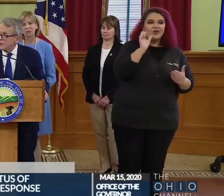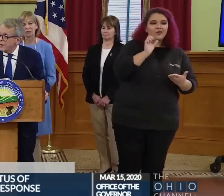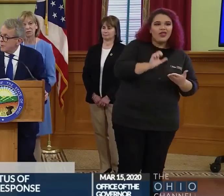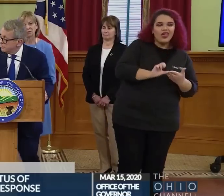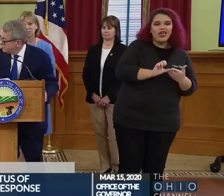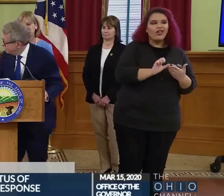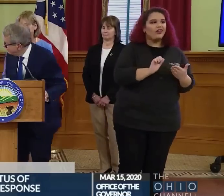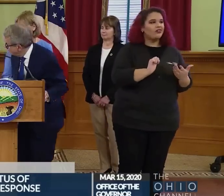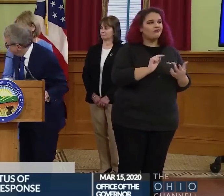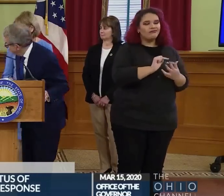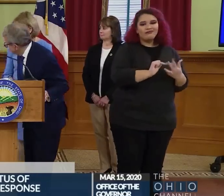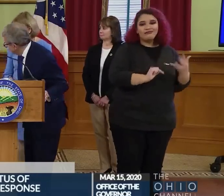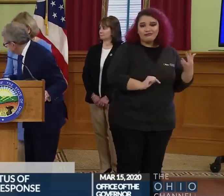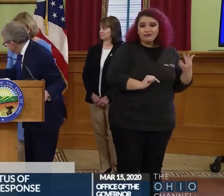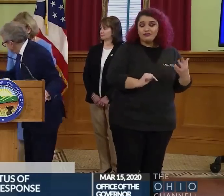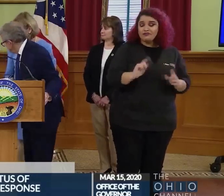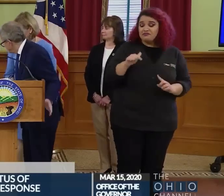things. So, Amy?